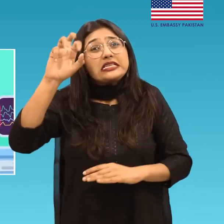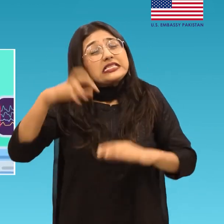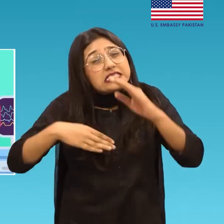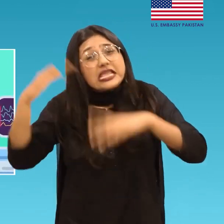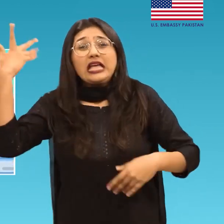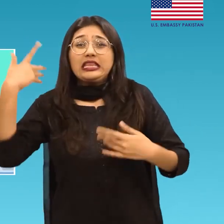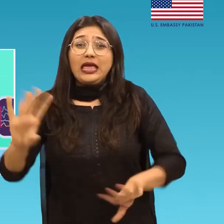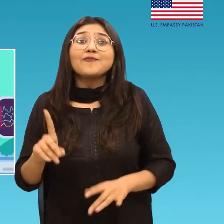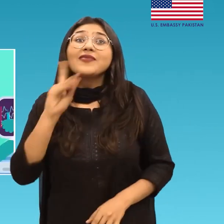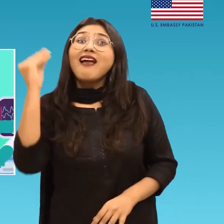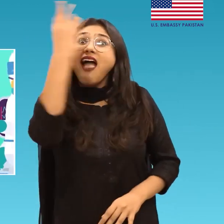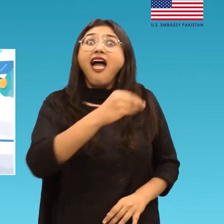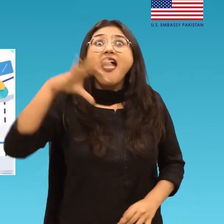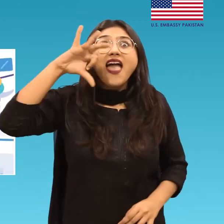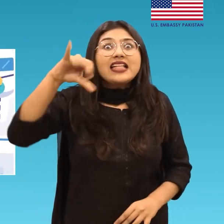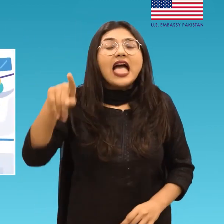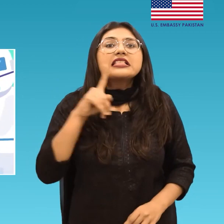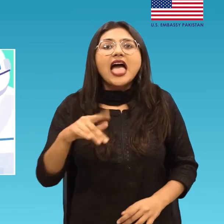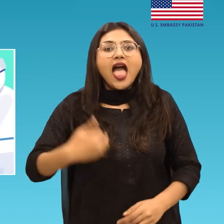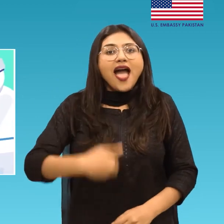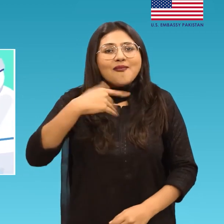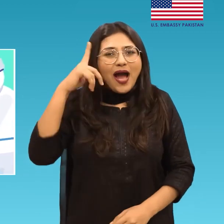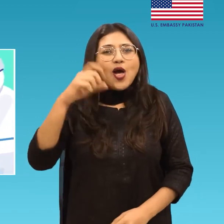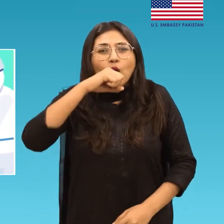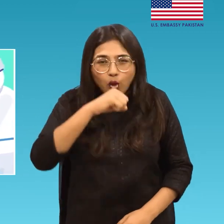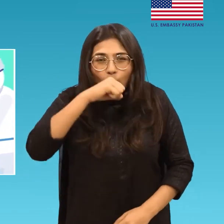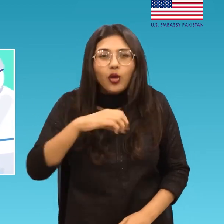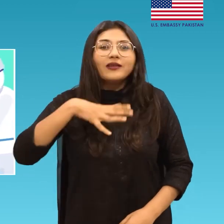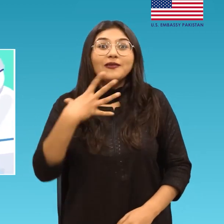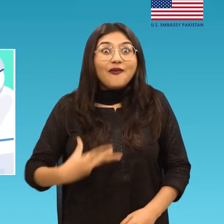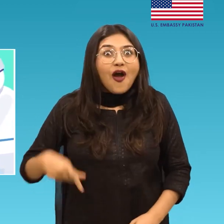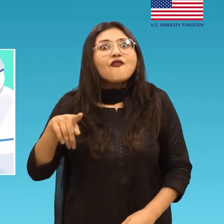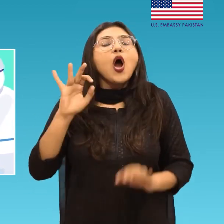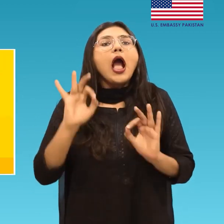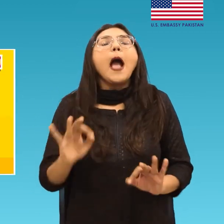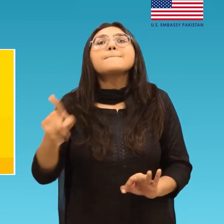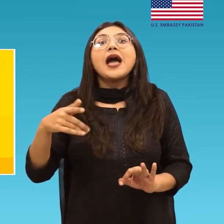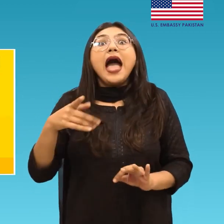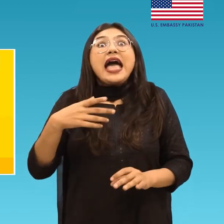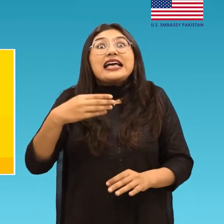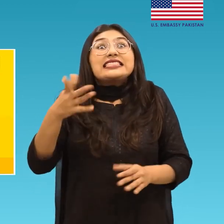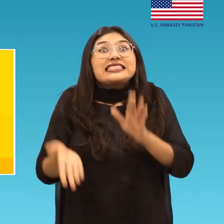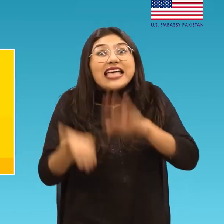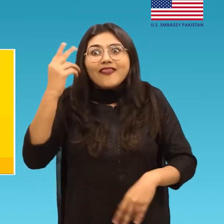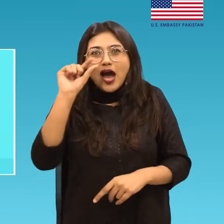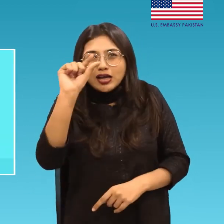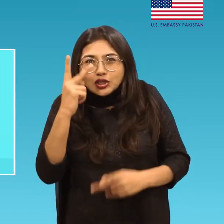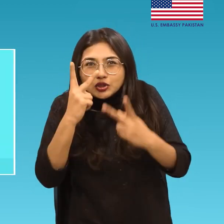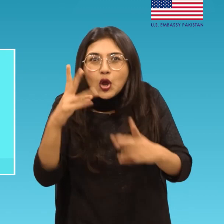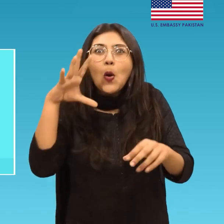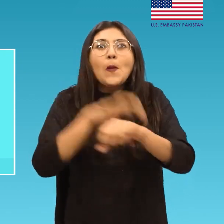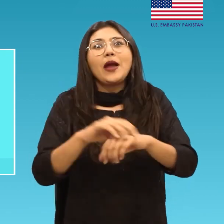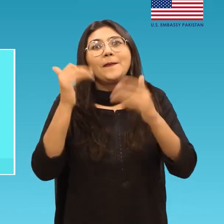studies day 9 is the average time when sepsis starts to affect 40 percent of patients day 10 to 11